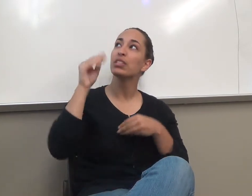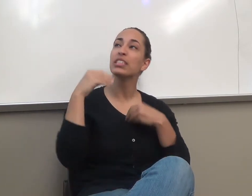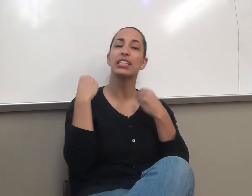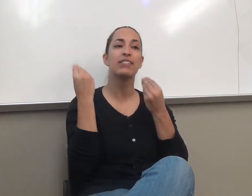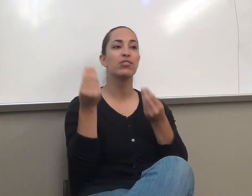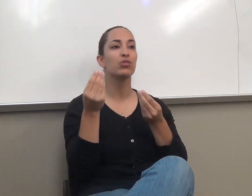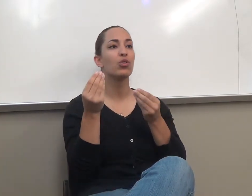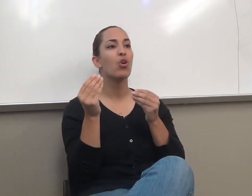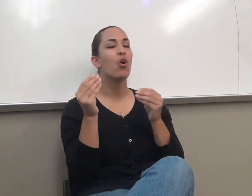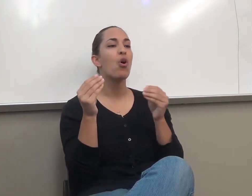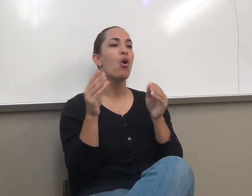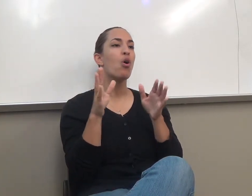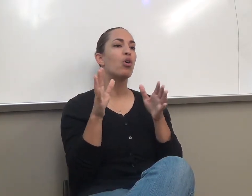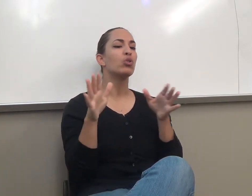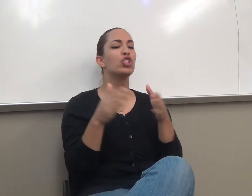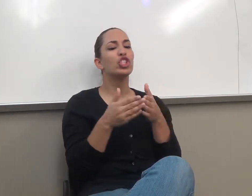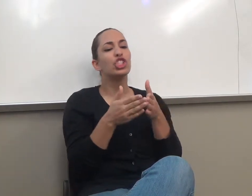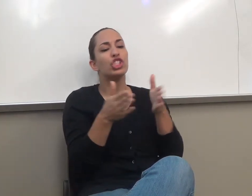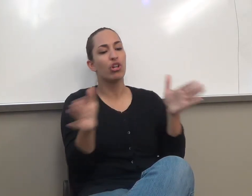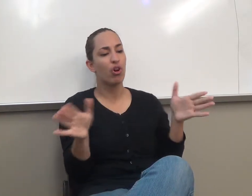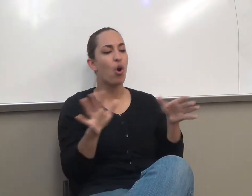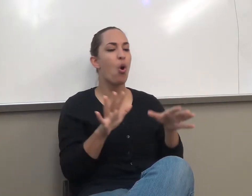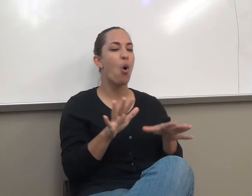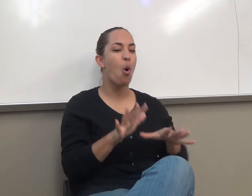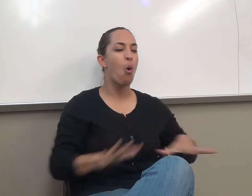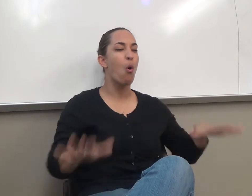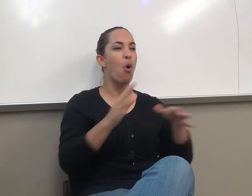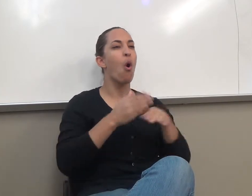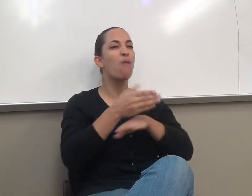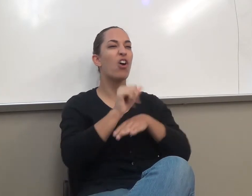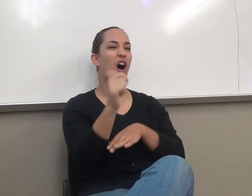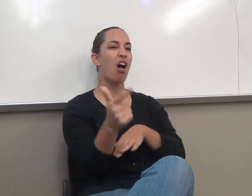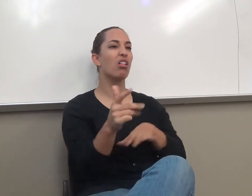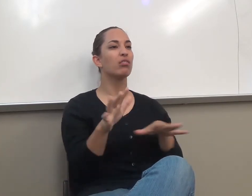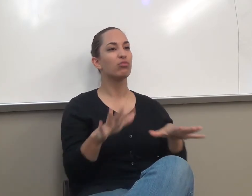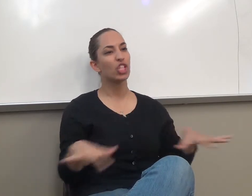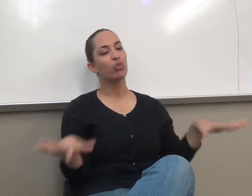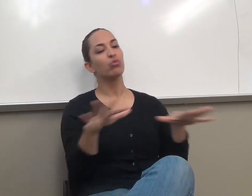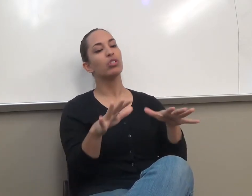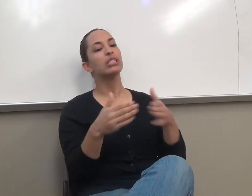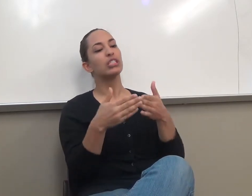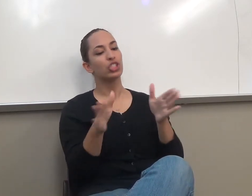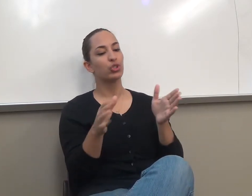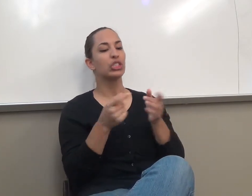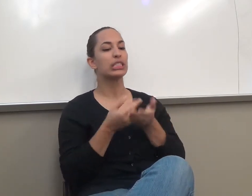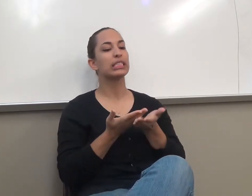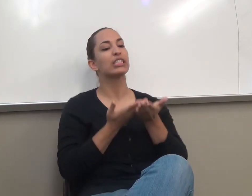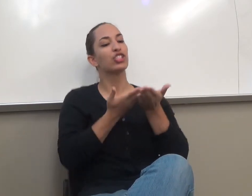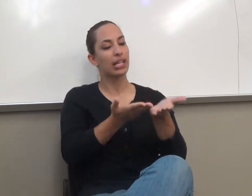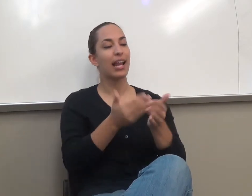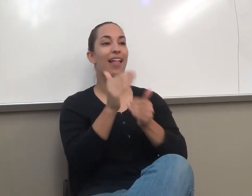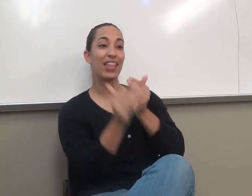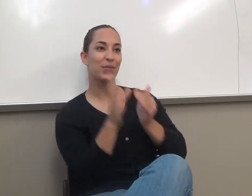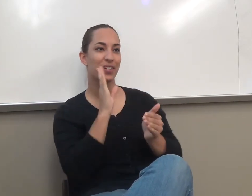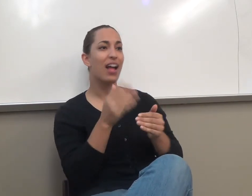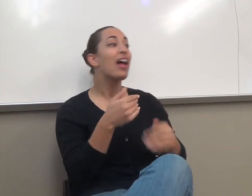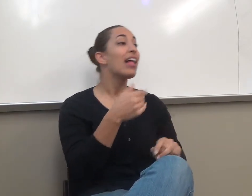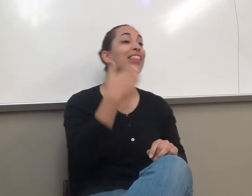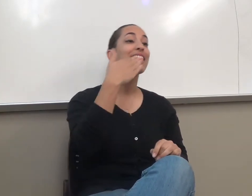overall suggestion. Okay? Does that make sense? Okay, so thank you, Sandra, for letting us look at her